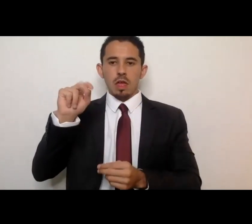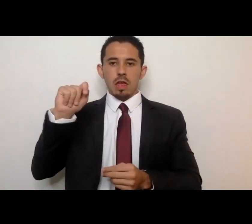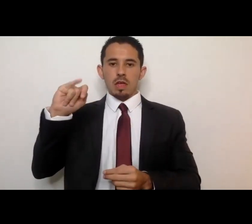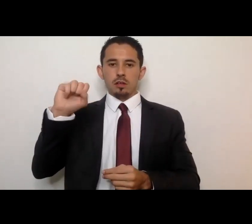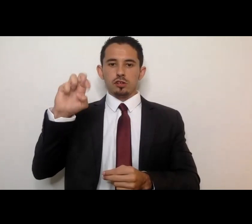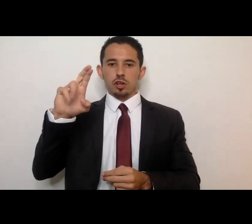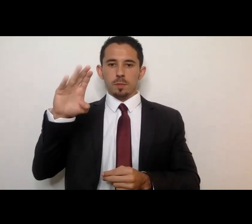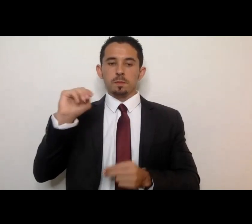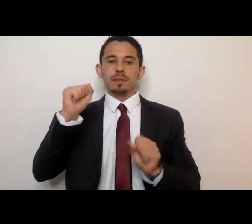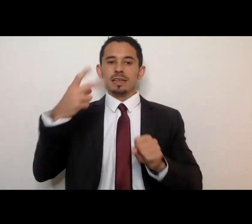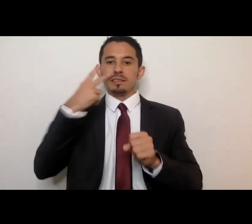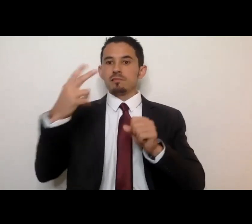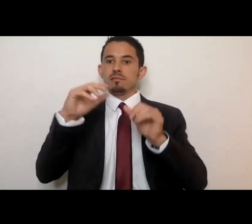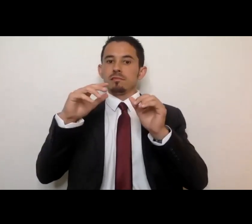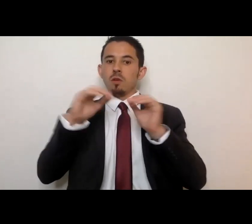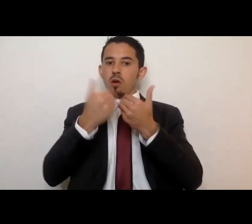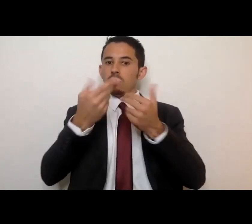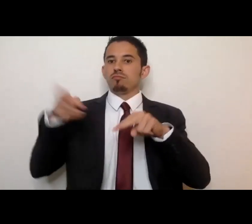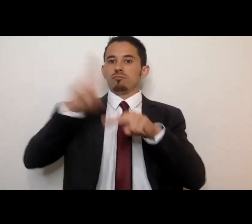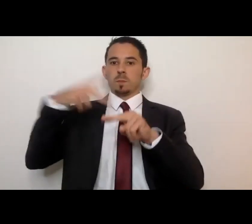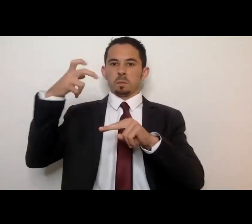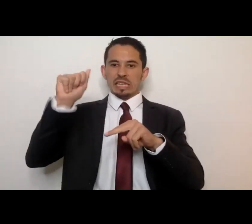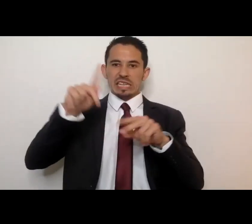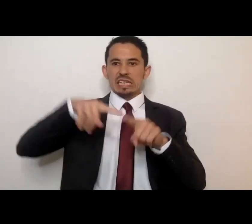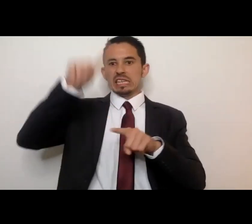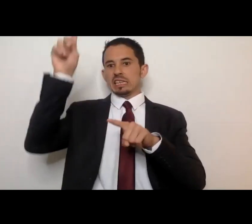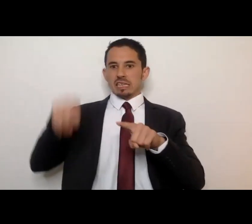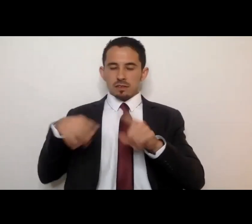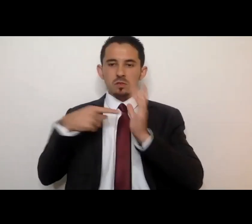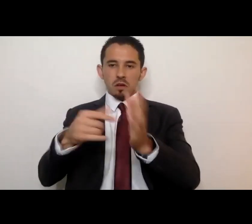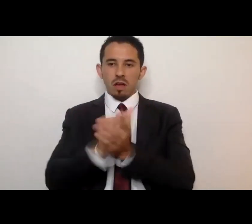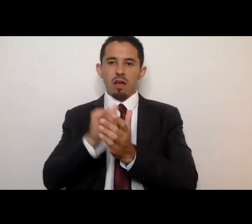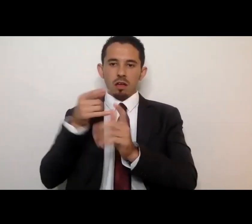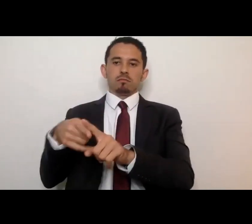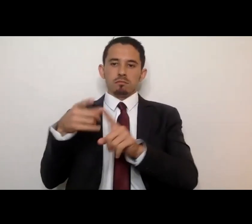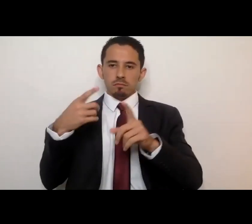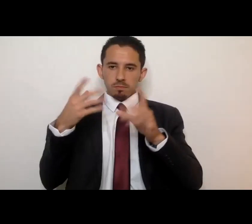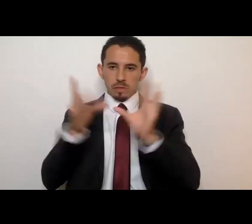cycles are where the antiserum was added. And you can see how the peak